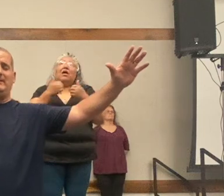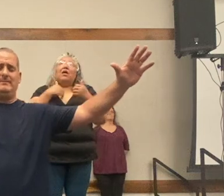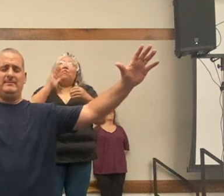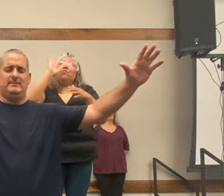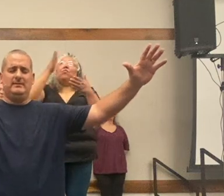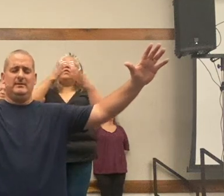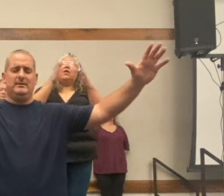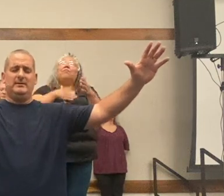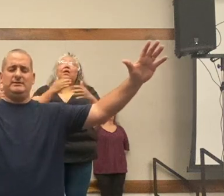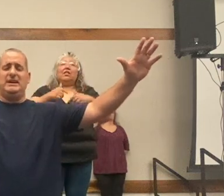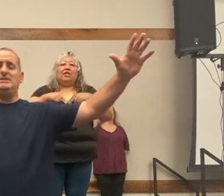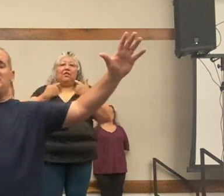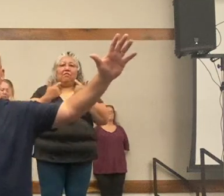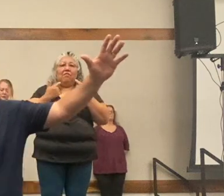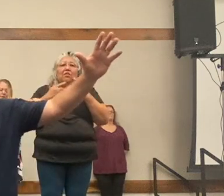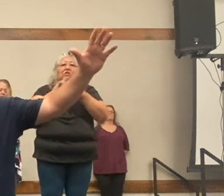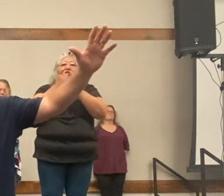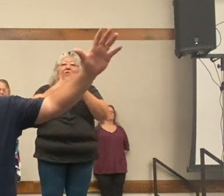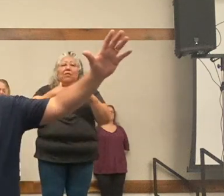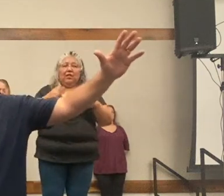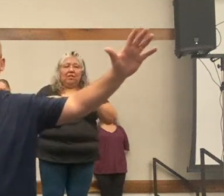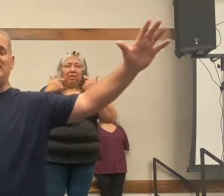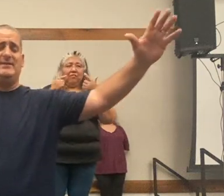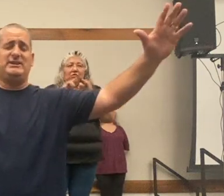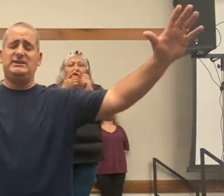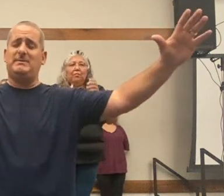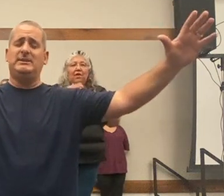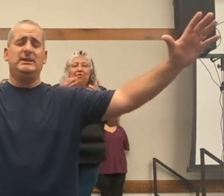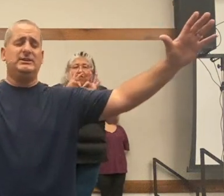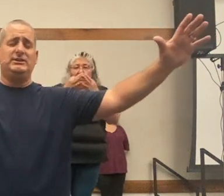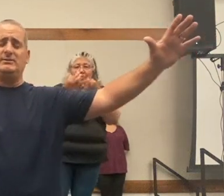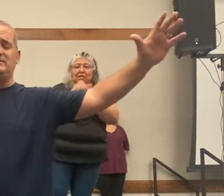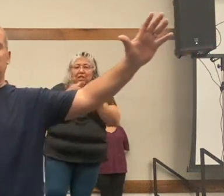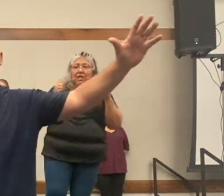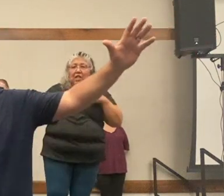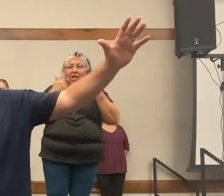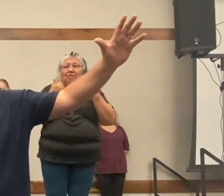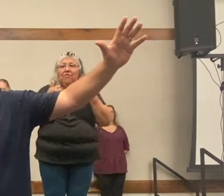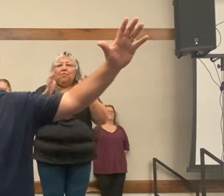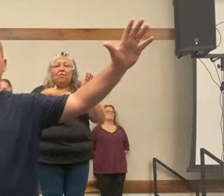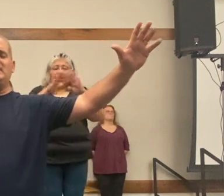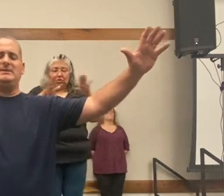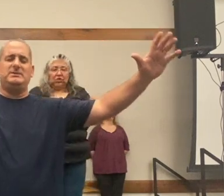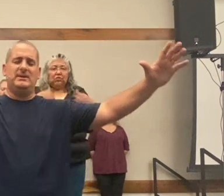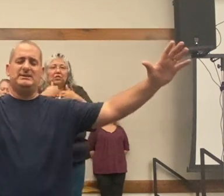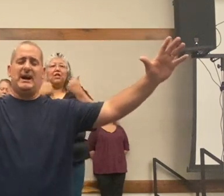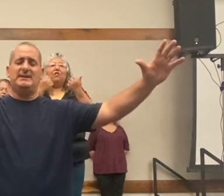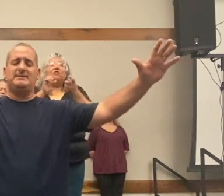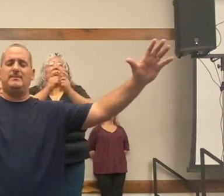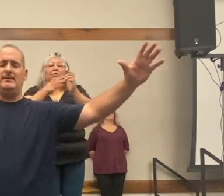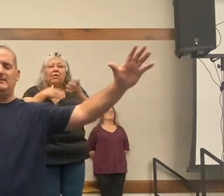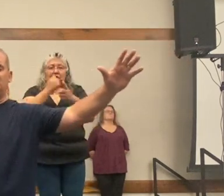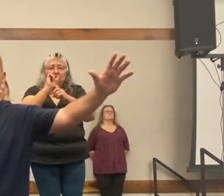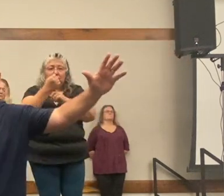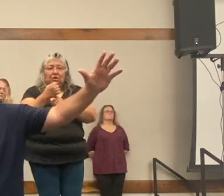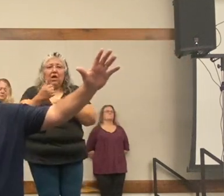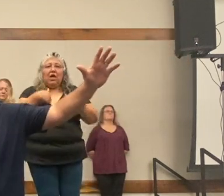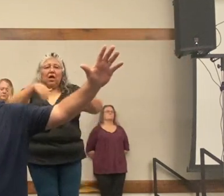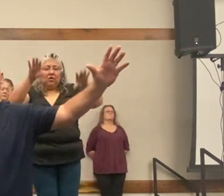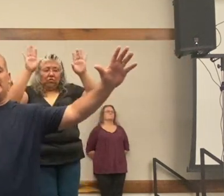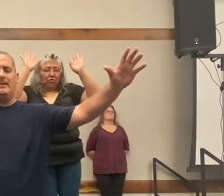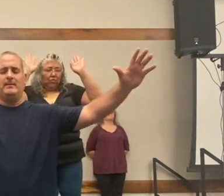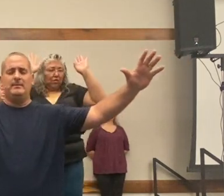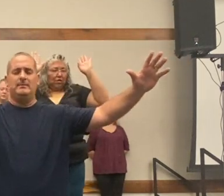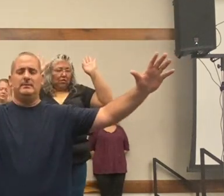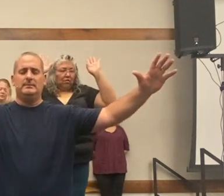my life. Change my life. Change my family's life. Change my children's life. Change my situation. I surrender.